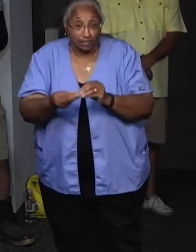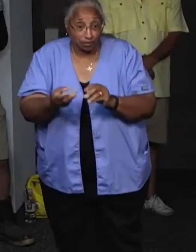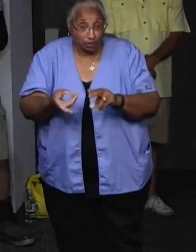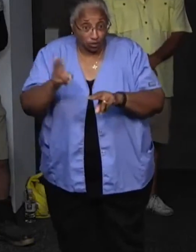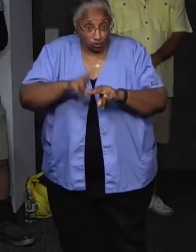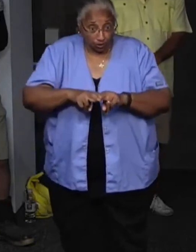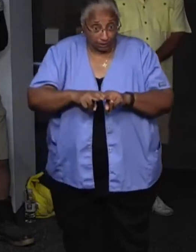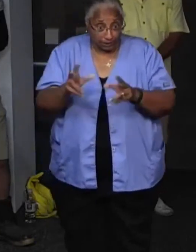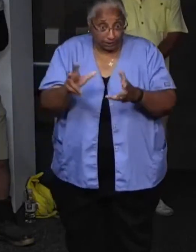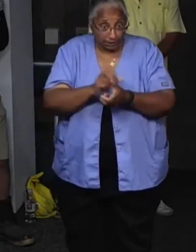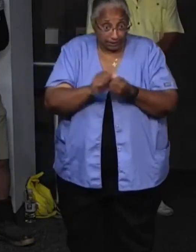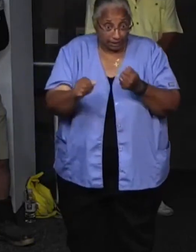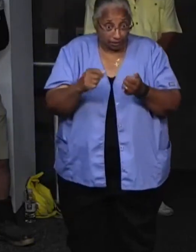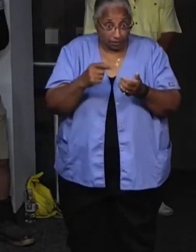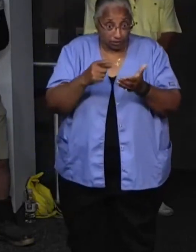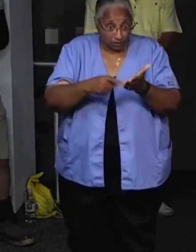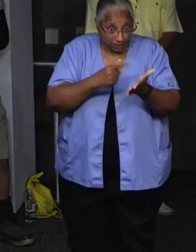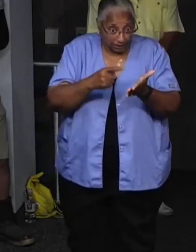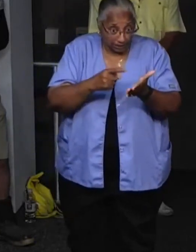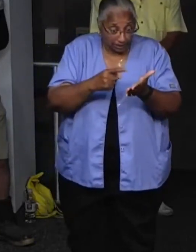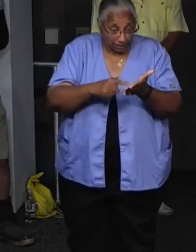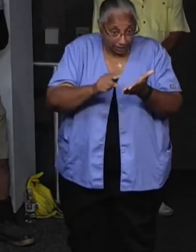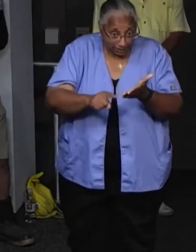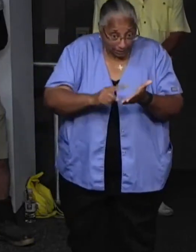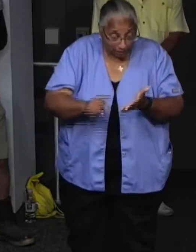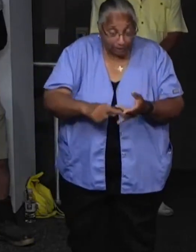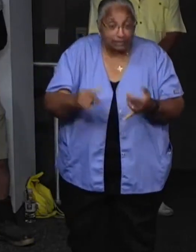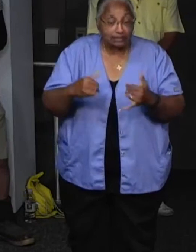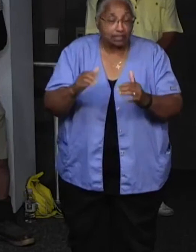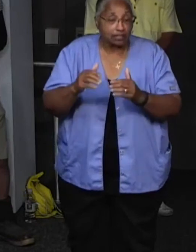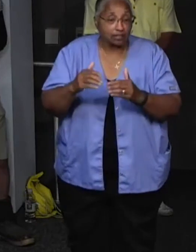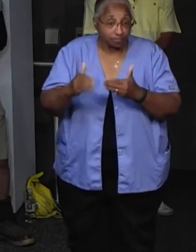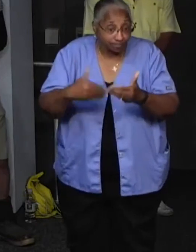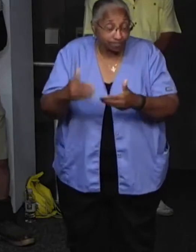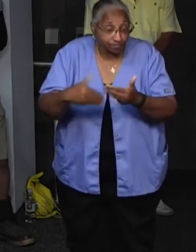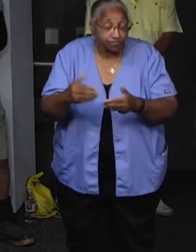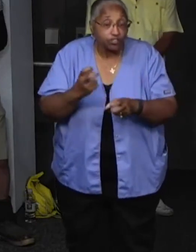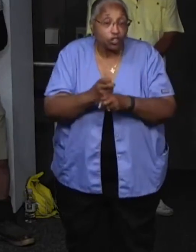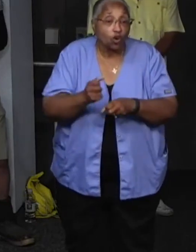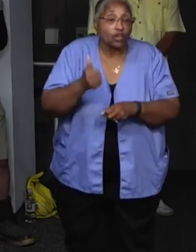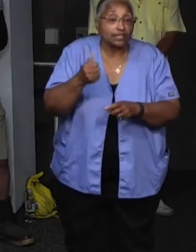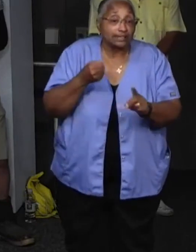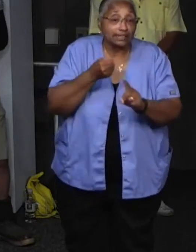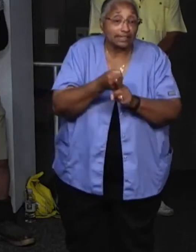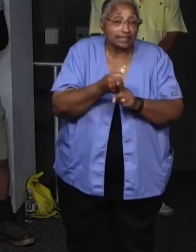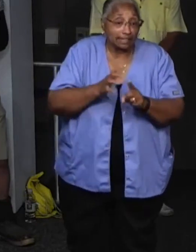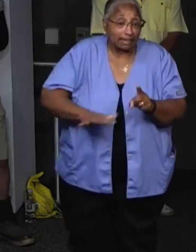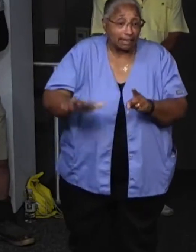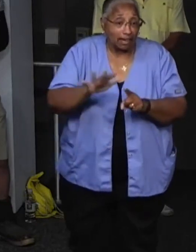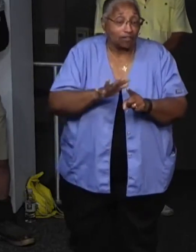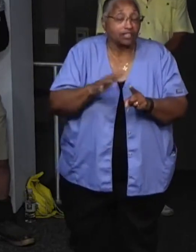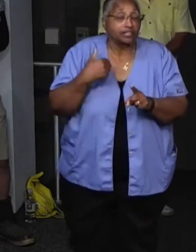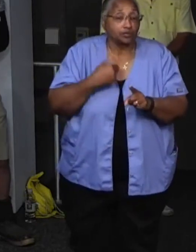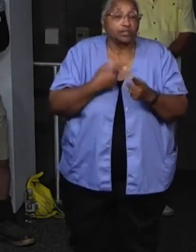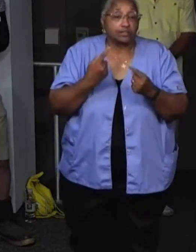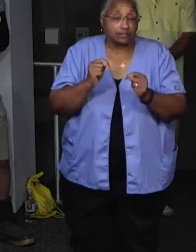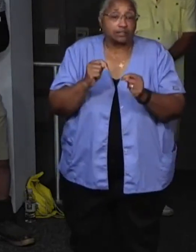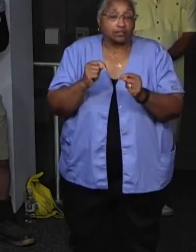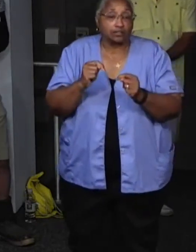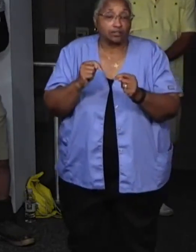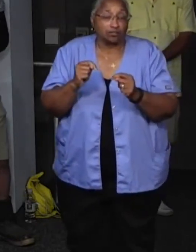damage assessments are still ongoing. We're almost done, but they're still ongoing. And the hardest hit areas are a little bit further behind, but we're getting very close to finishing up